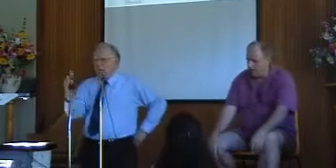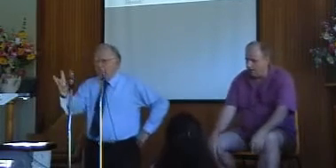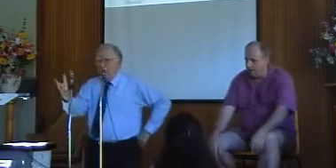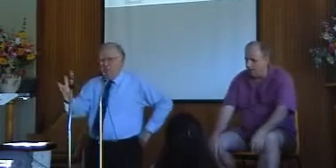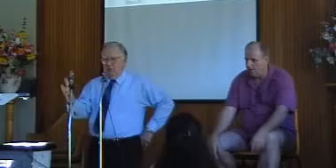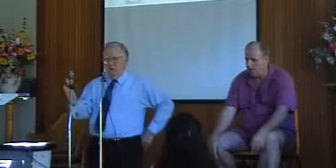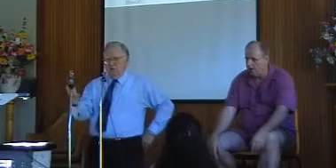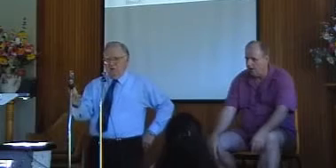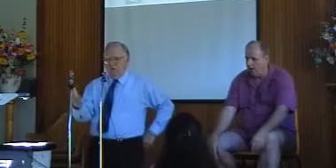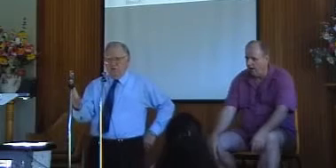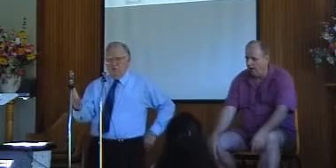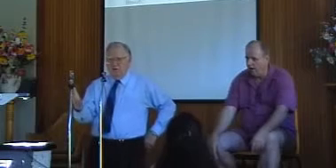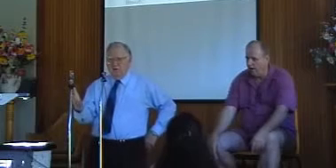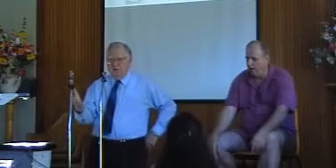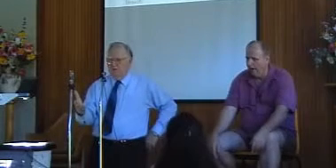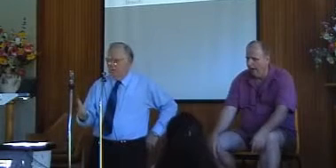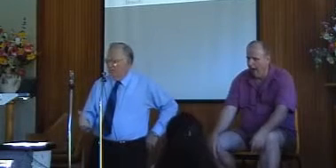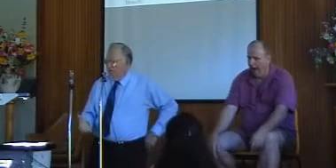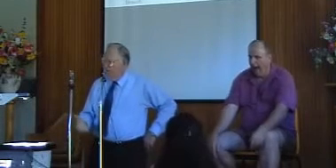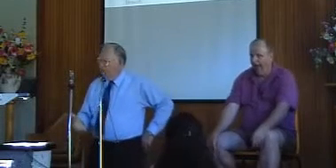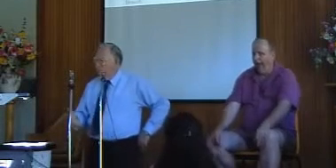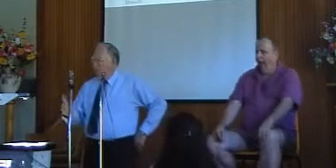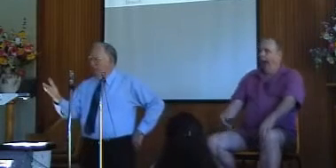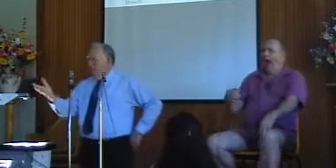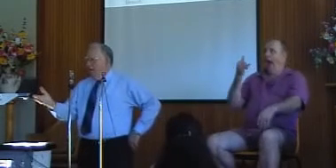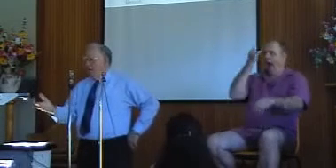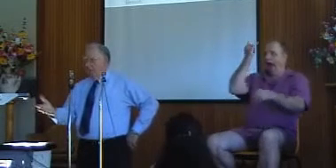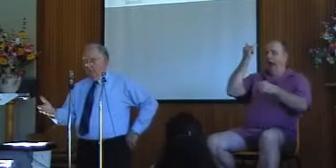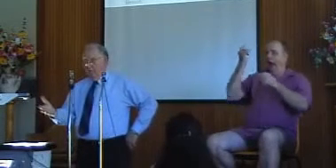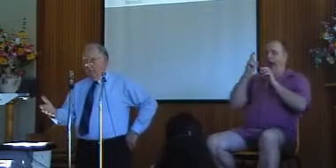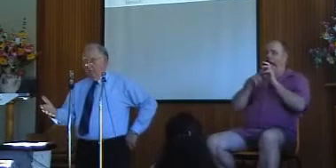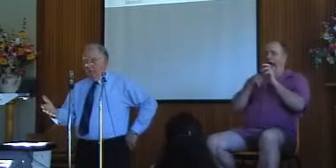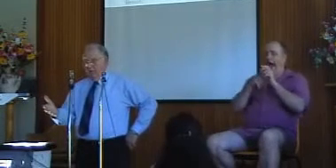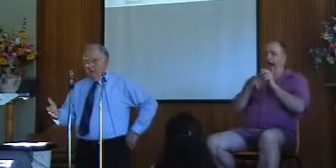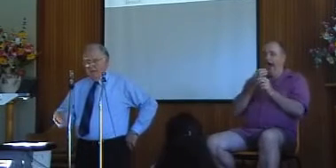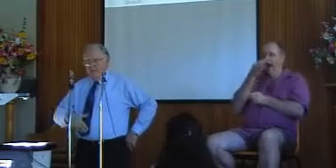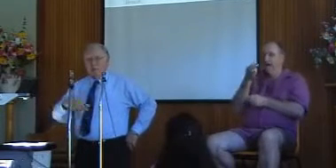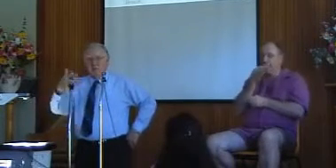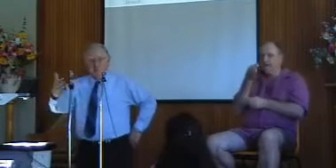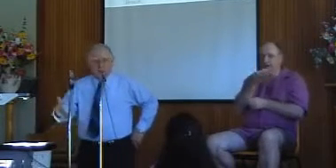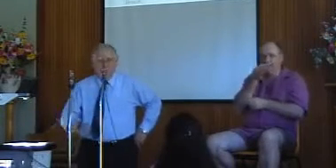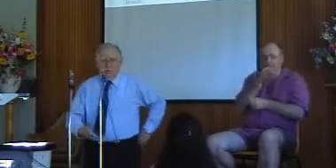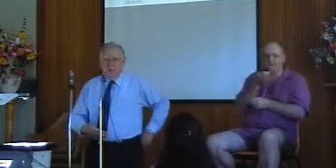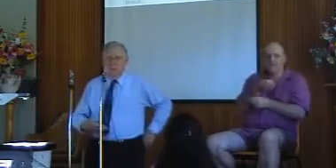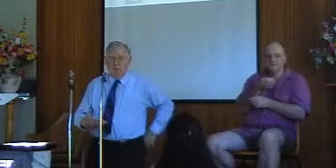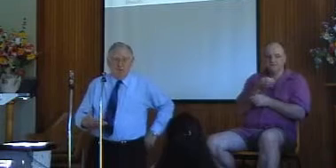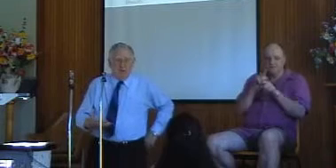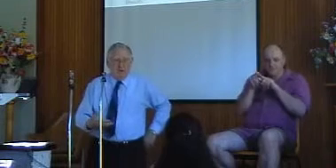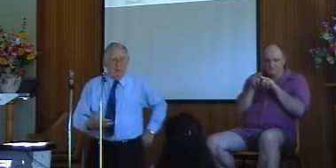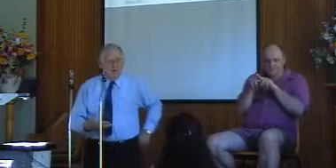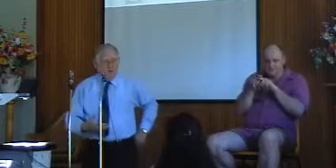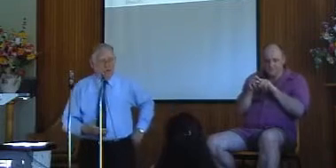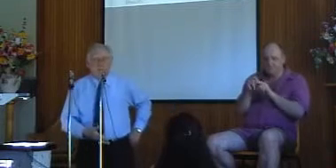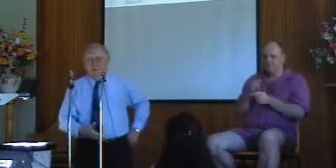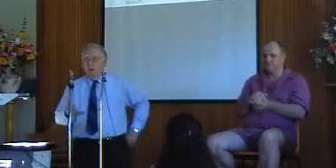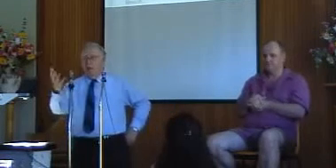There'd be a multitude of questions you could start. Tell me about yourself. That's the typical sort of thing you want to start to